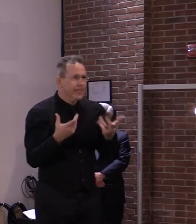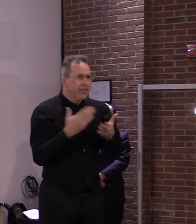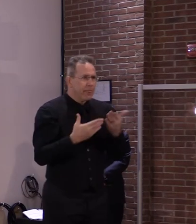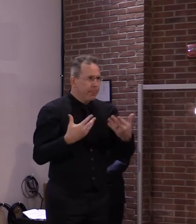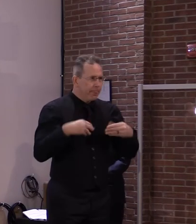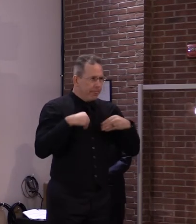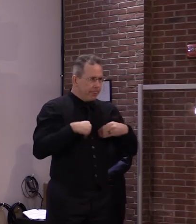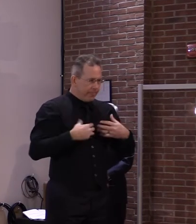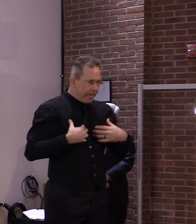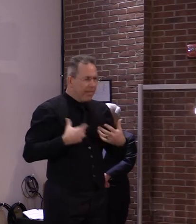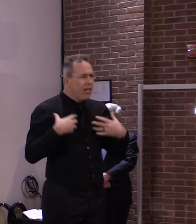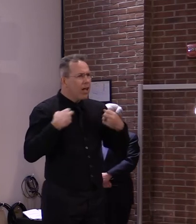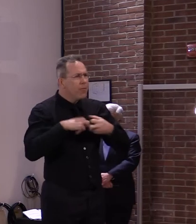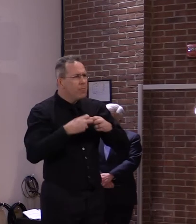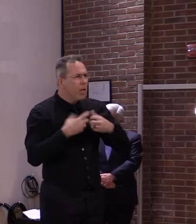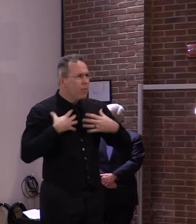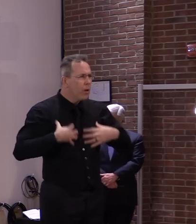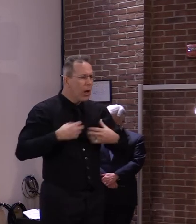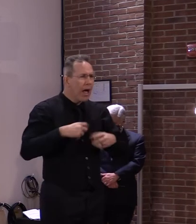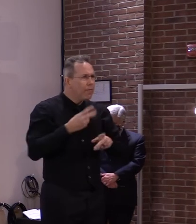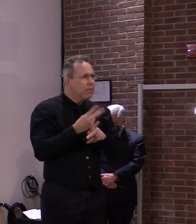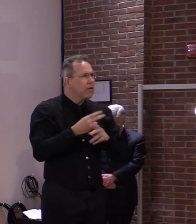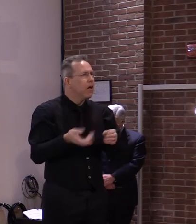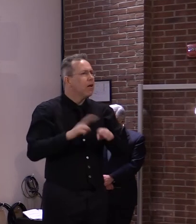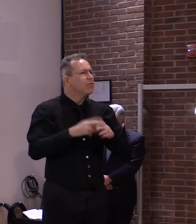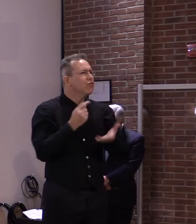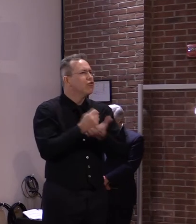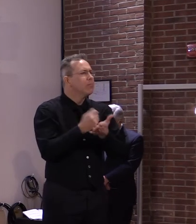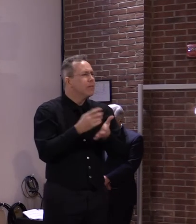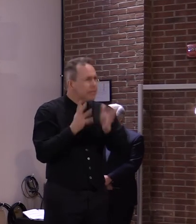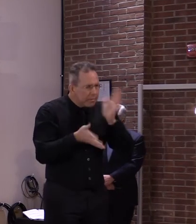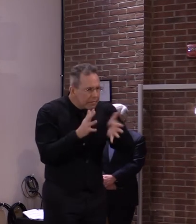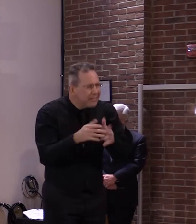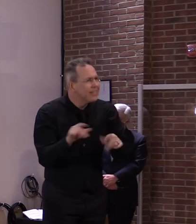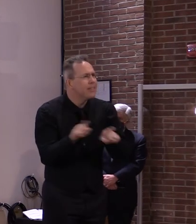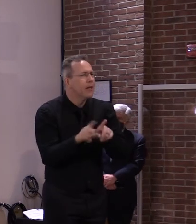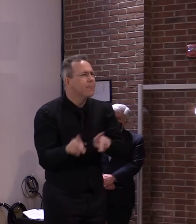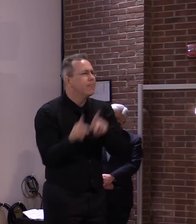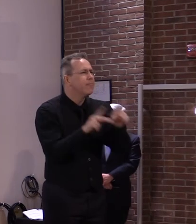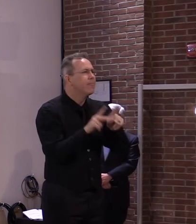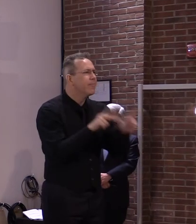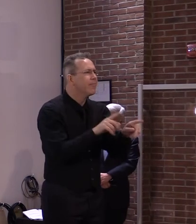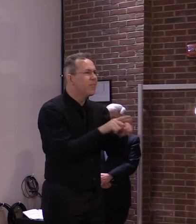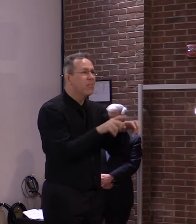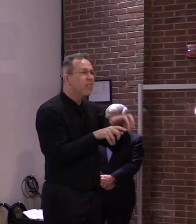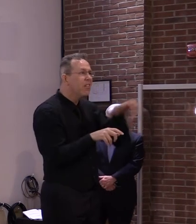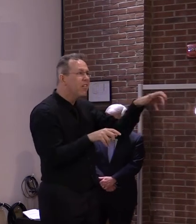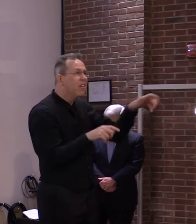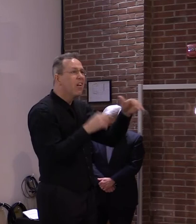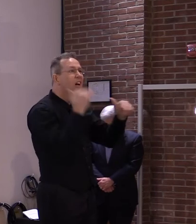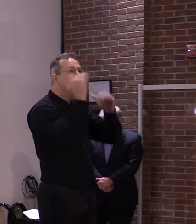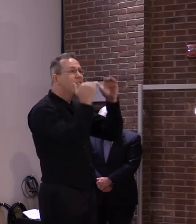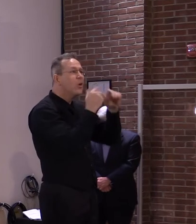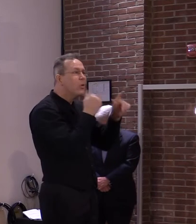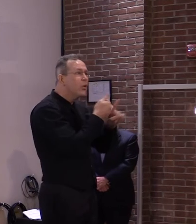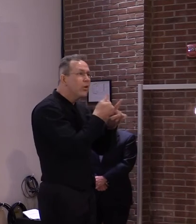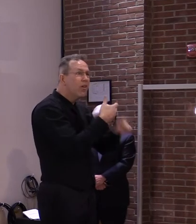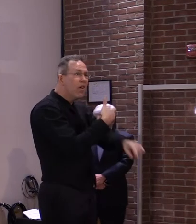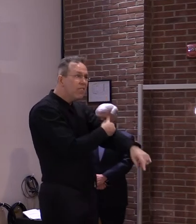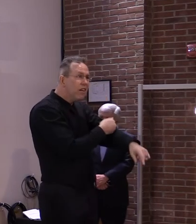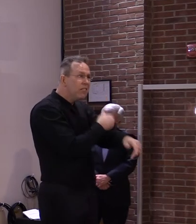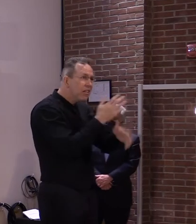etc there are also abundant adults who are on immunosuppressive medications or believe their